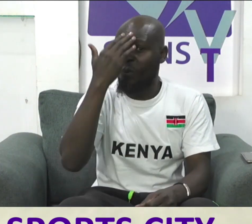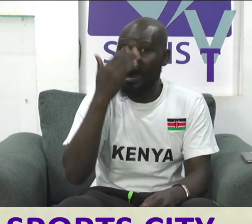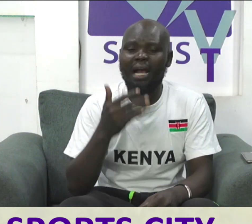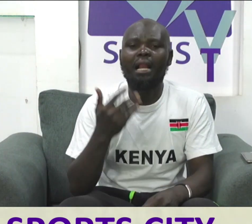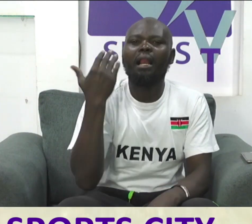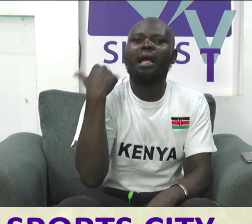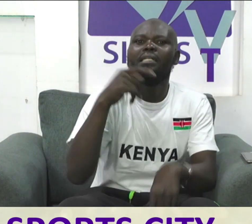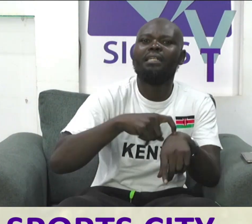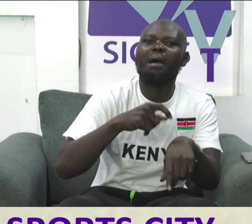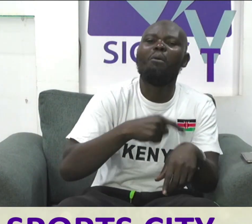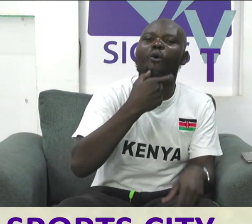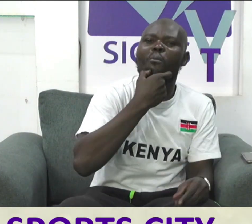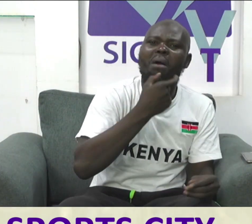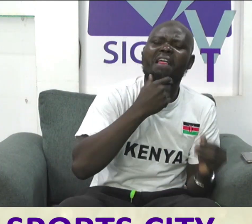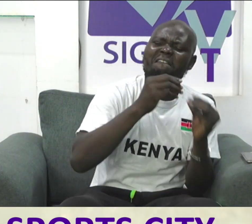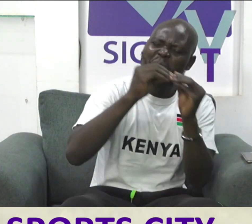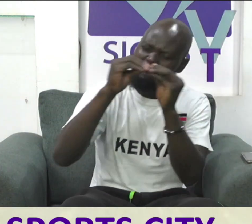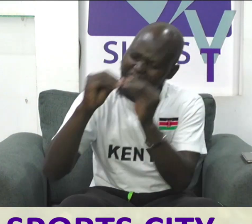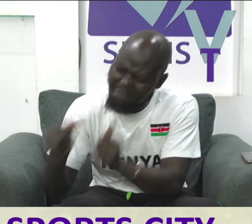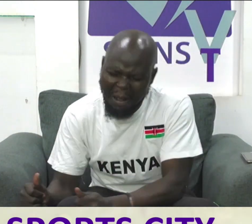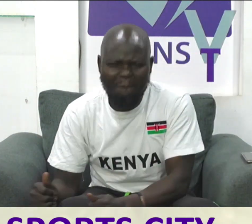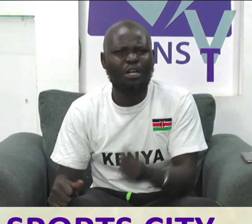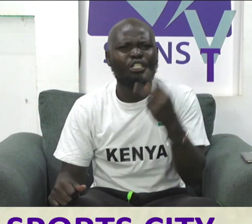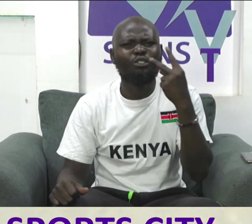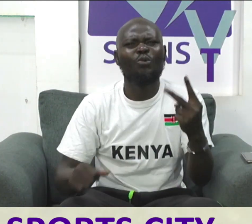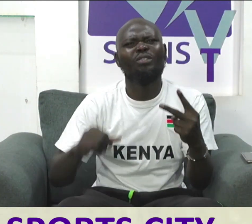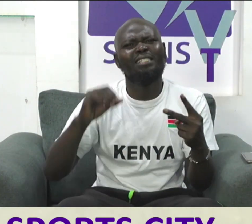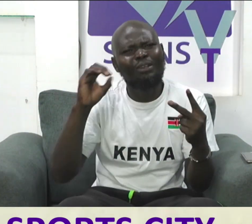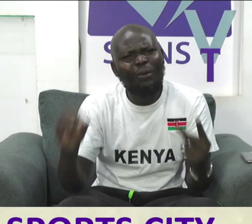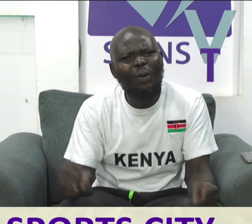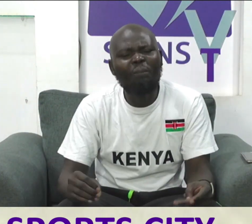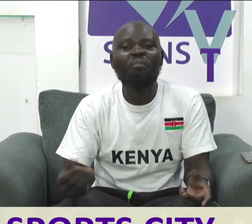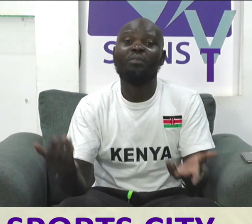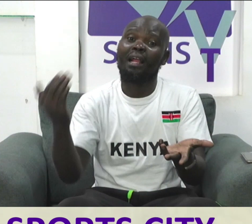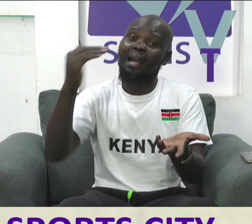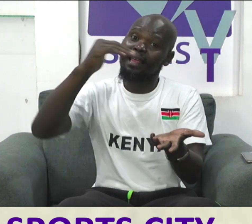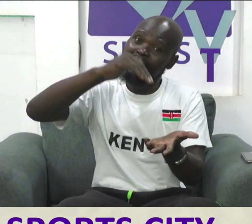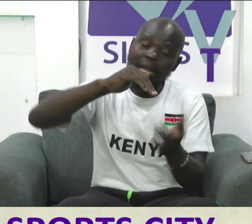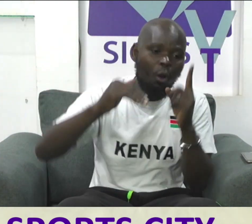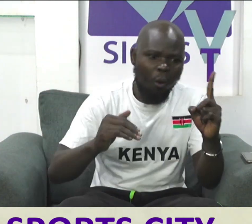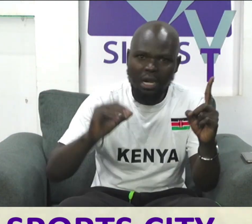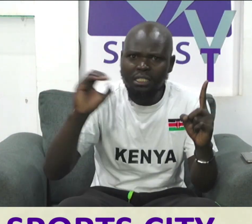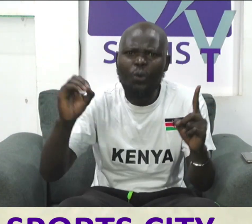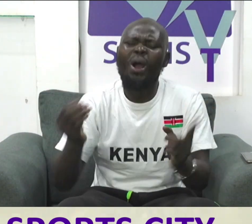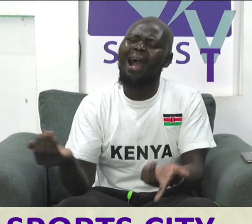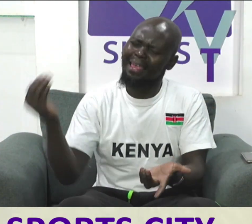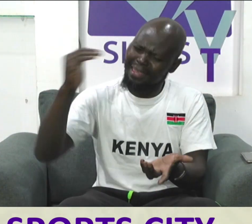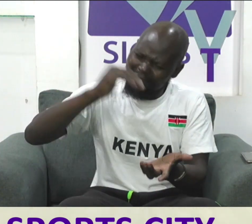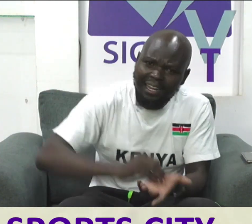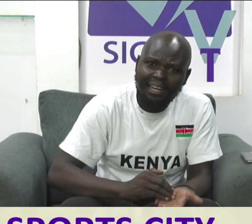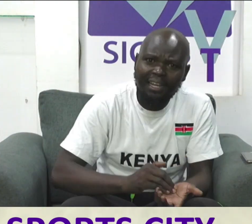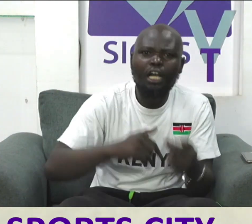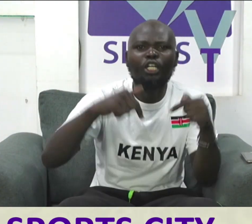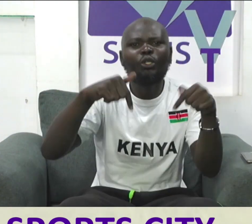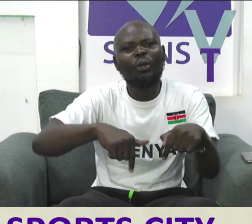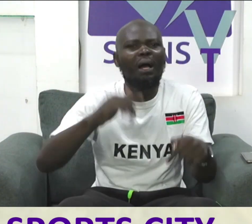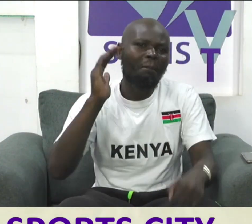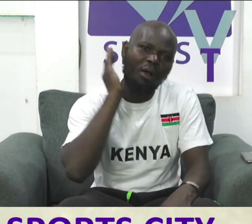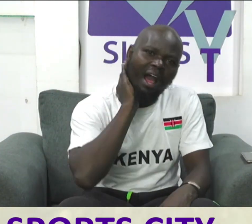Tusker FC have really suffered this season because they were beaten by Gor Mahia 1-0.